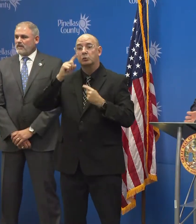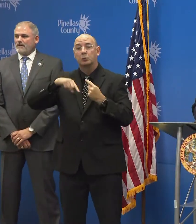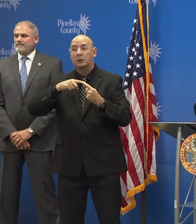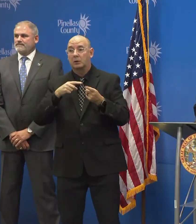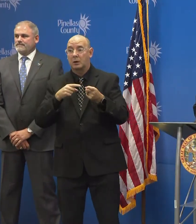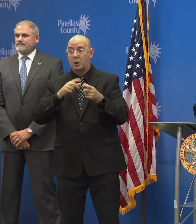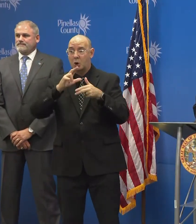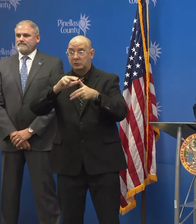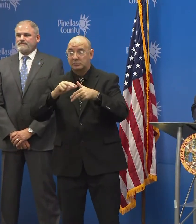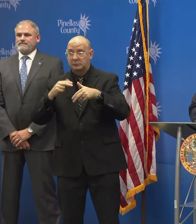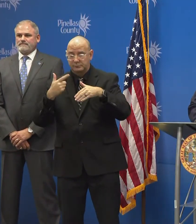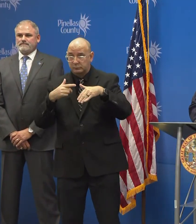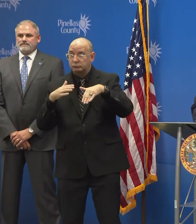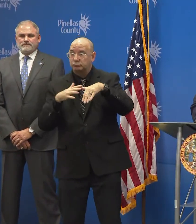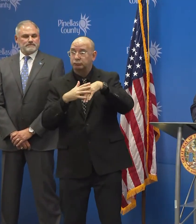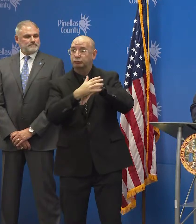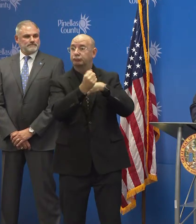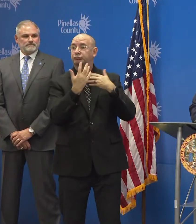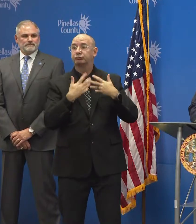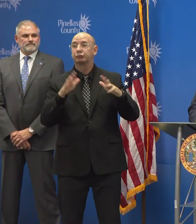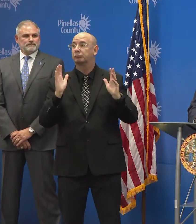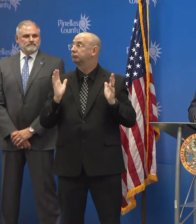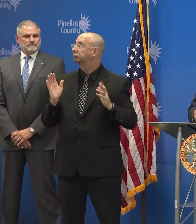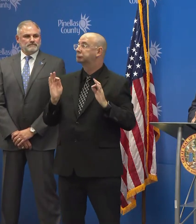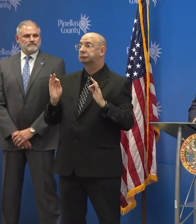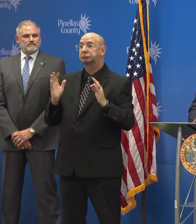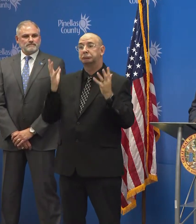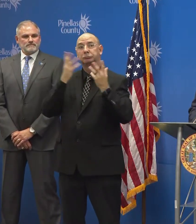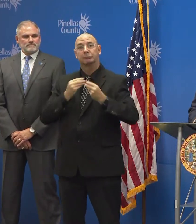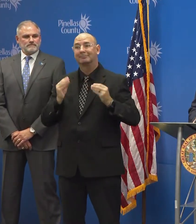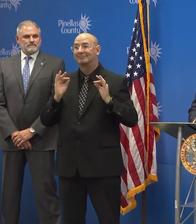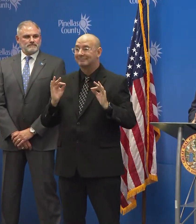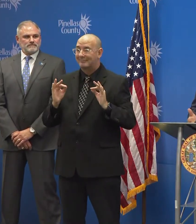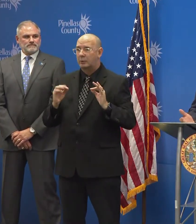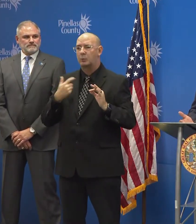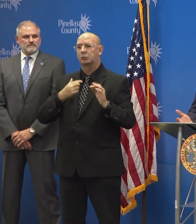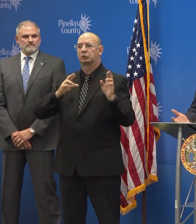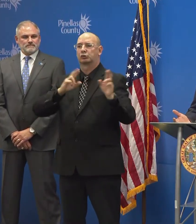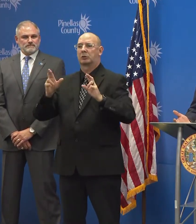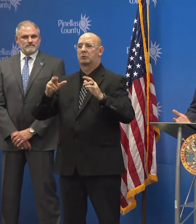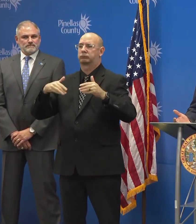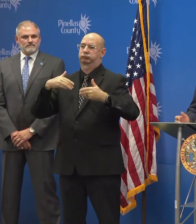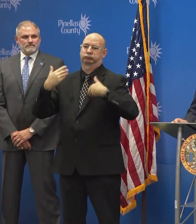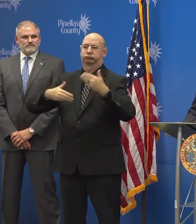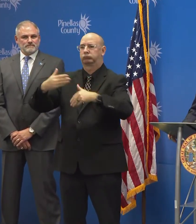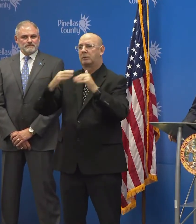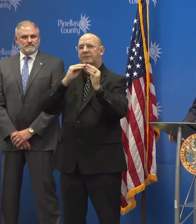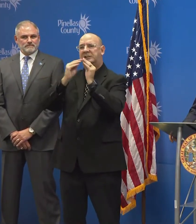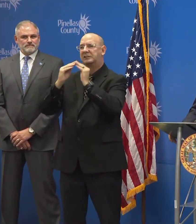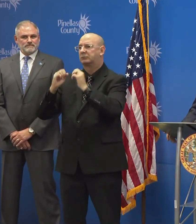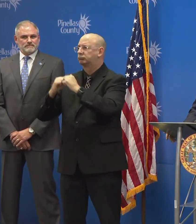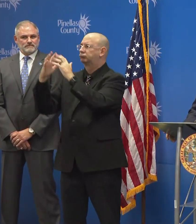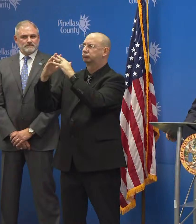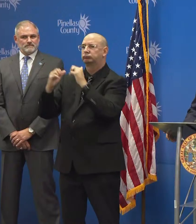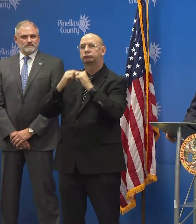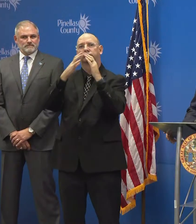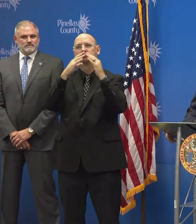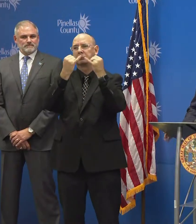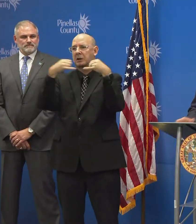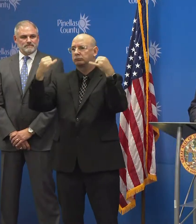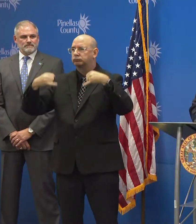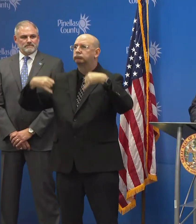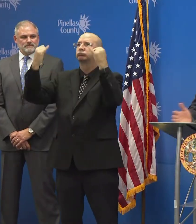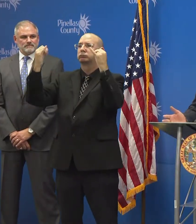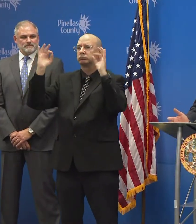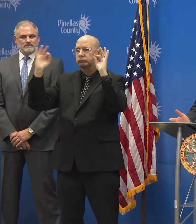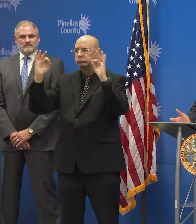going to have all of this manpower dedicated to getting the lights back on, because it's just very important for the functioning of our society. But